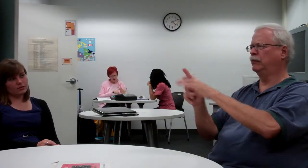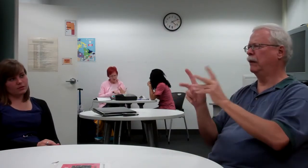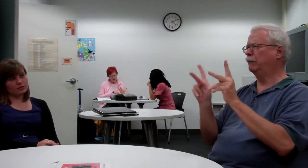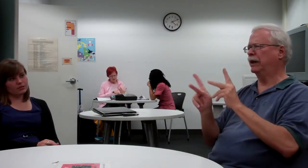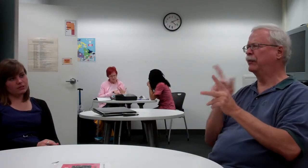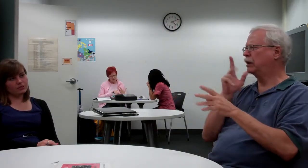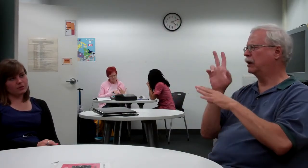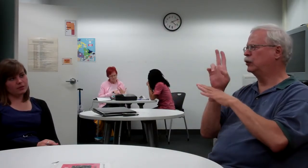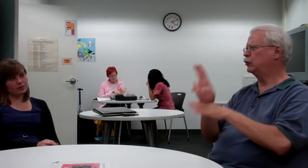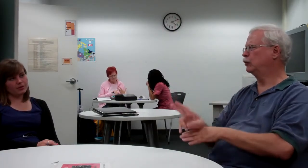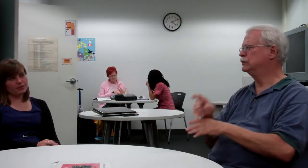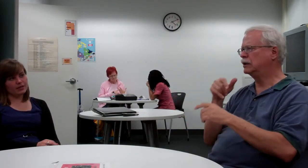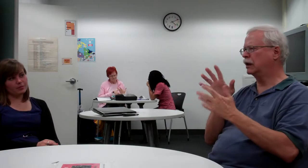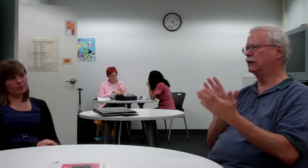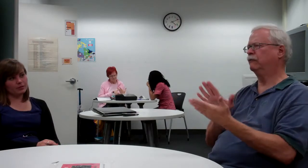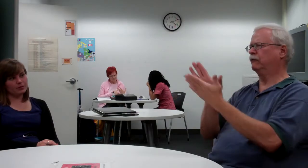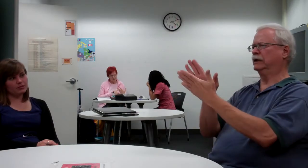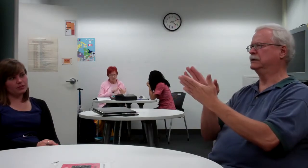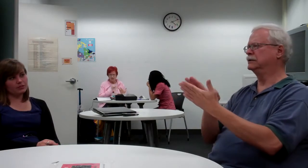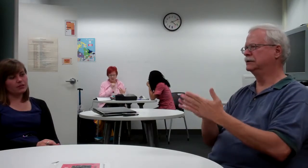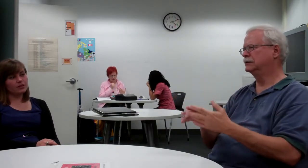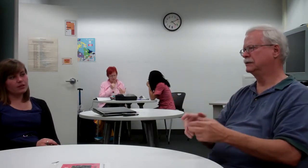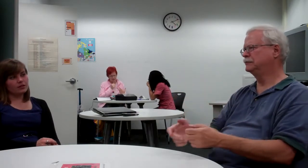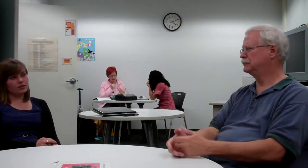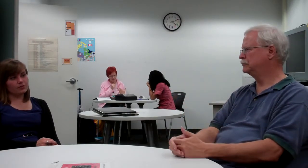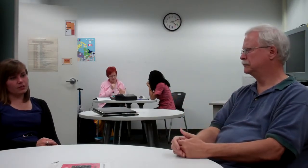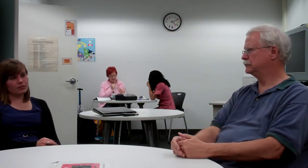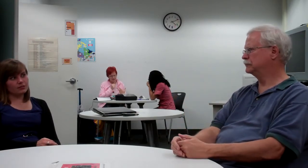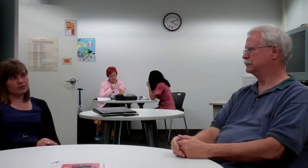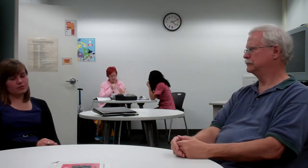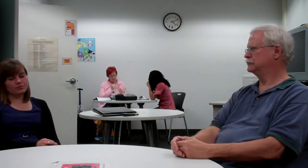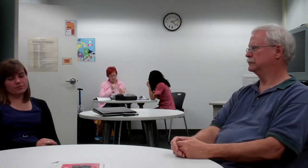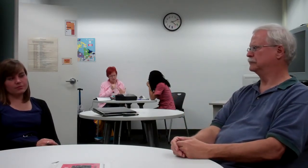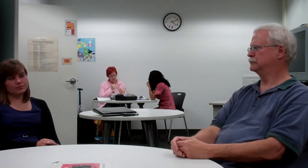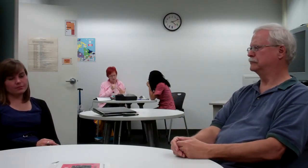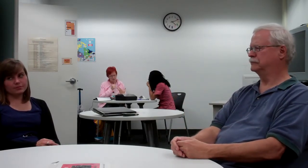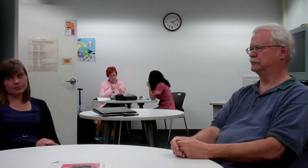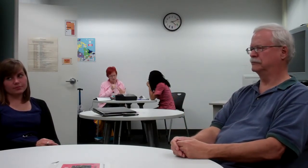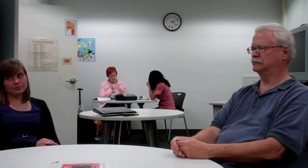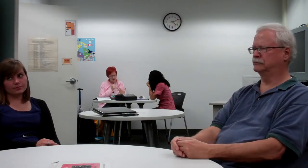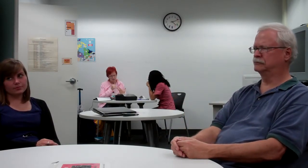simple. New issues are coming up all the time, and people aren't used to confronting those.